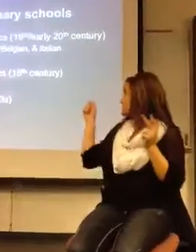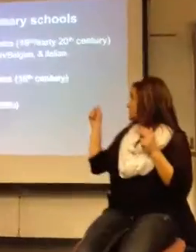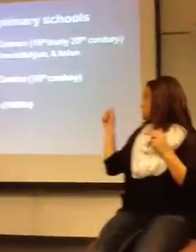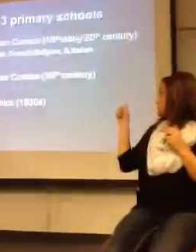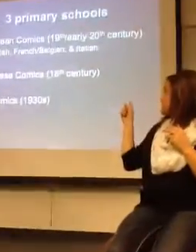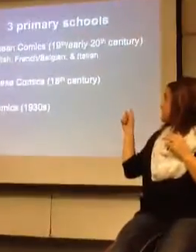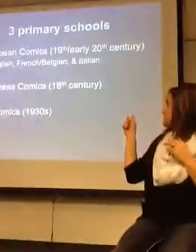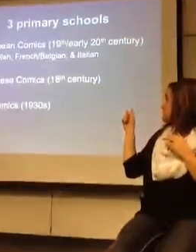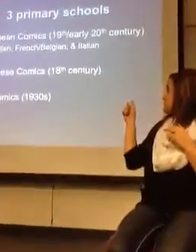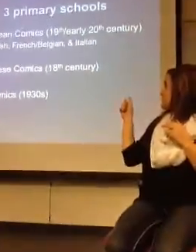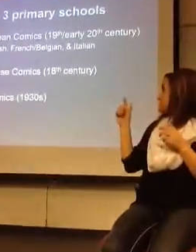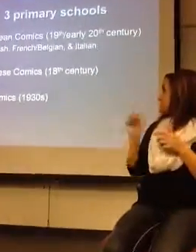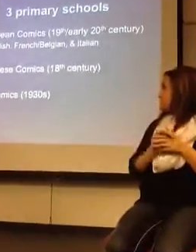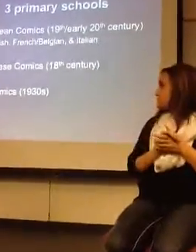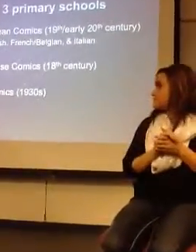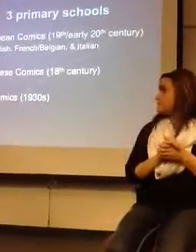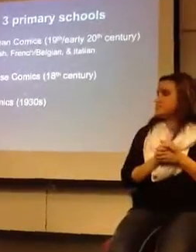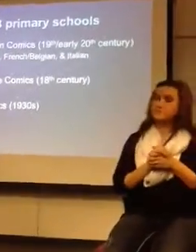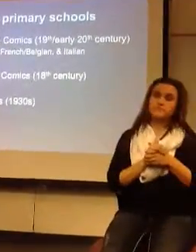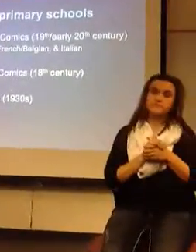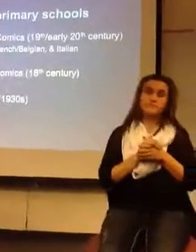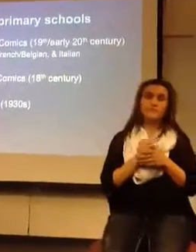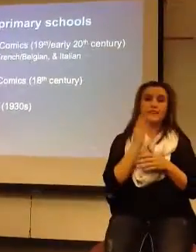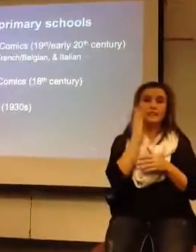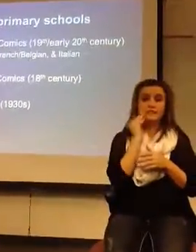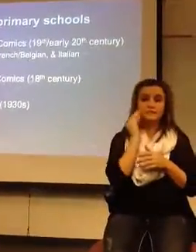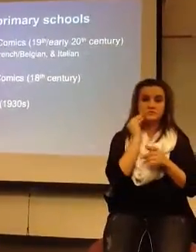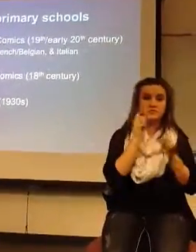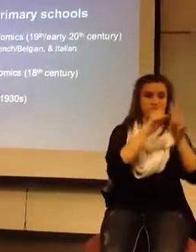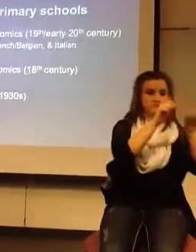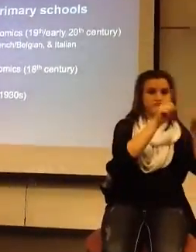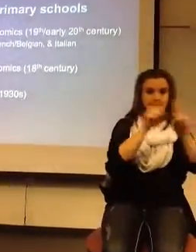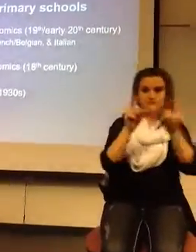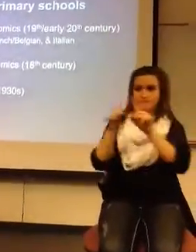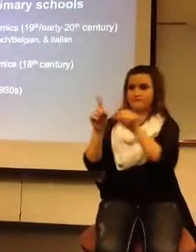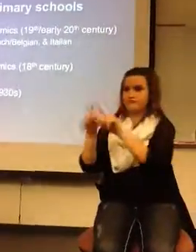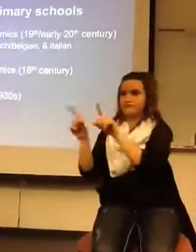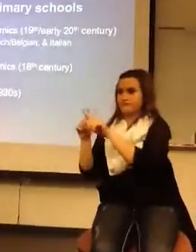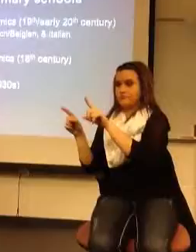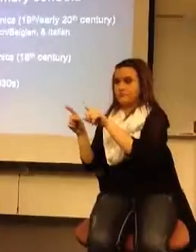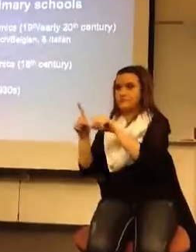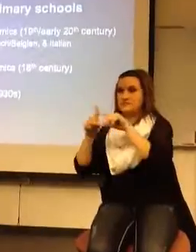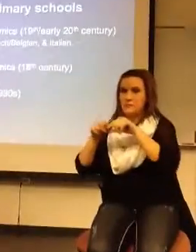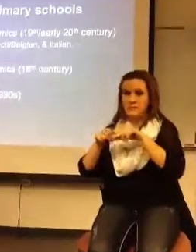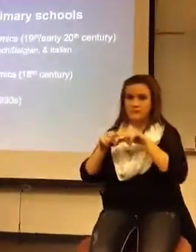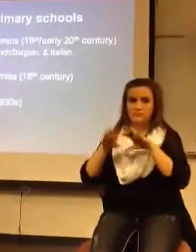with comic books may differ depending on the culture in which they were born.